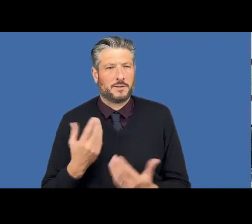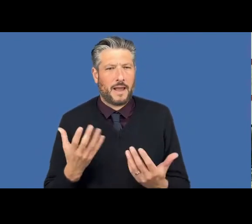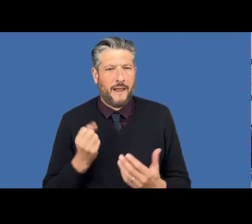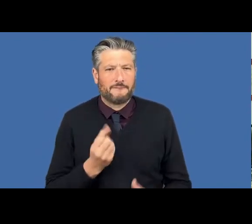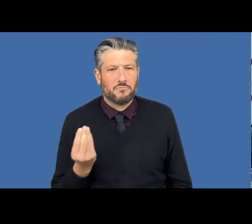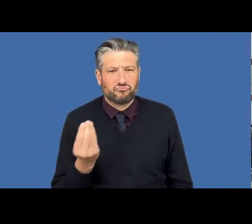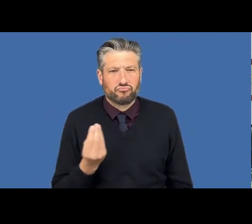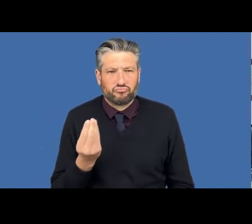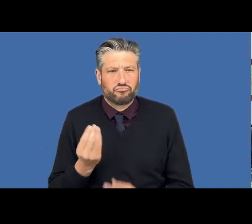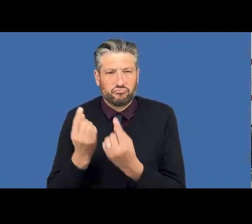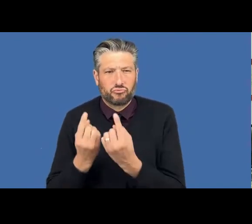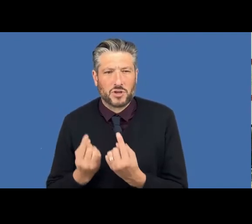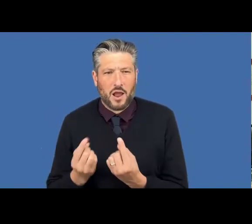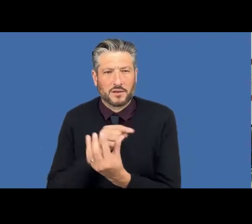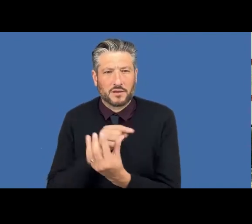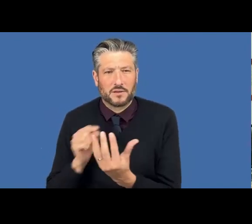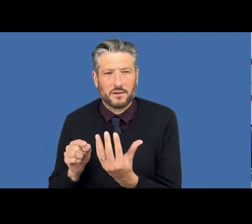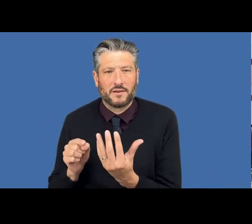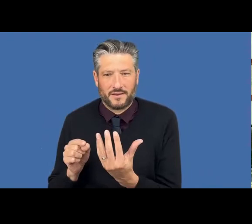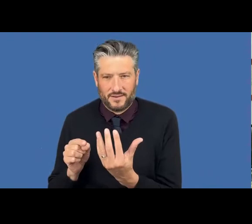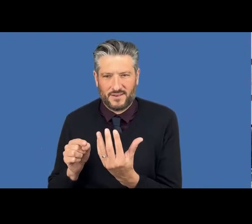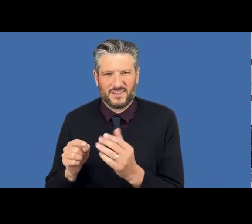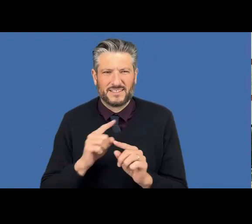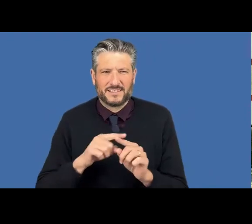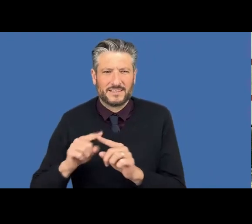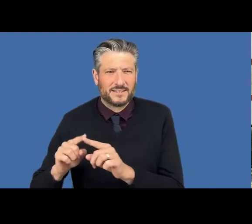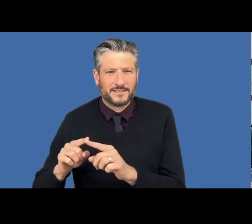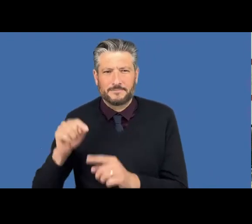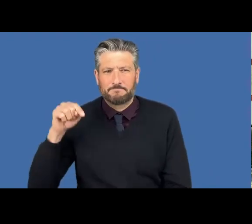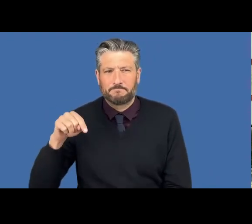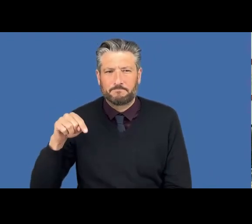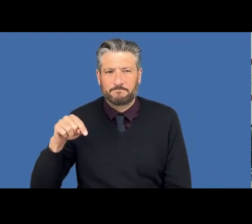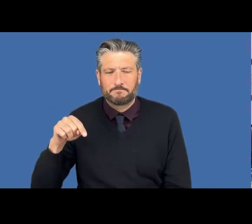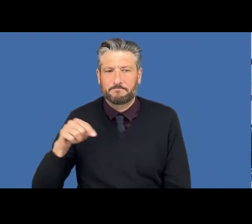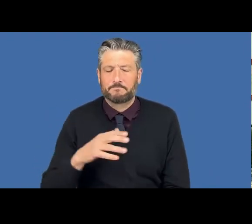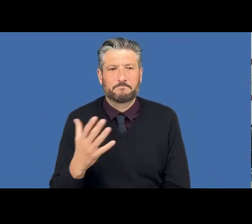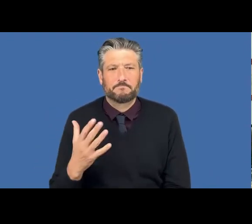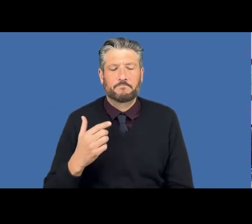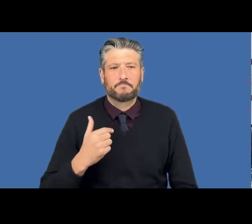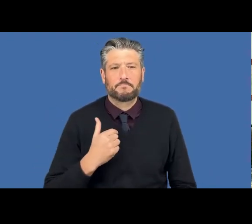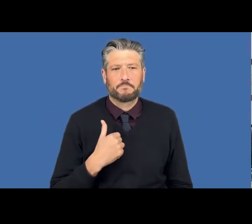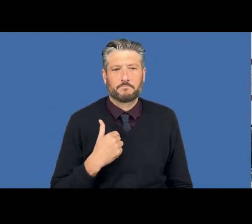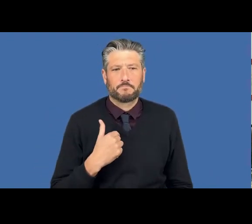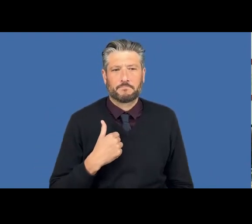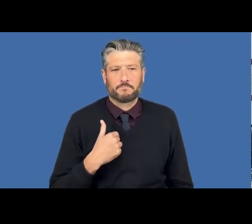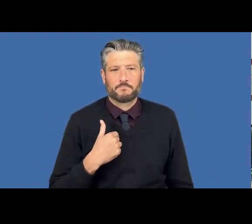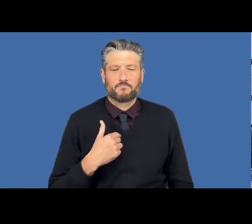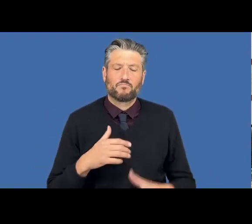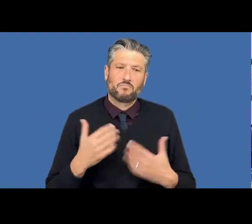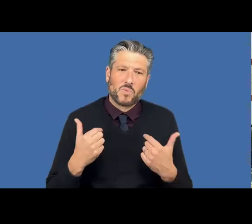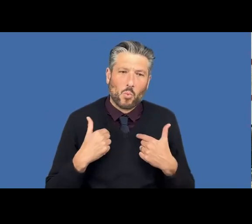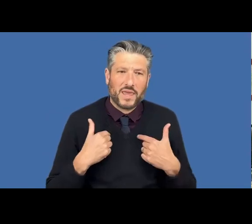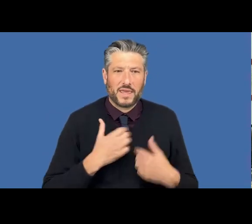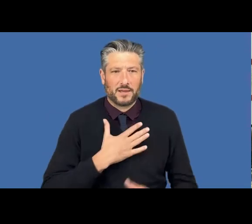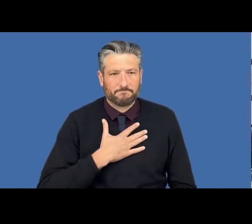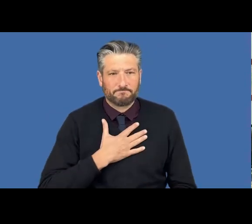we call ourselves digital transformation, but you might better think of us in the old school terms of being a systems integrator. We